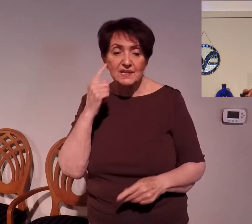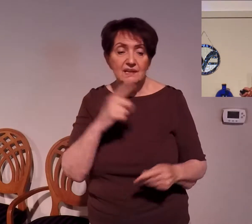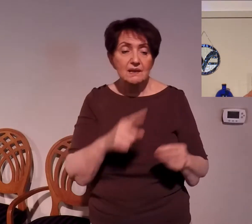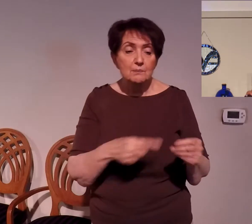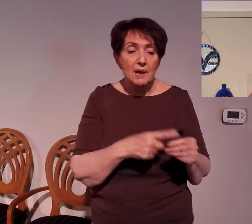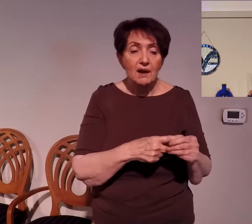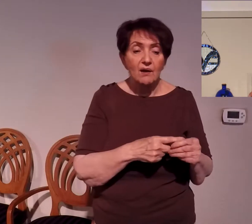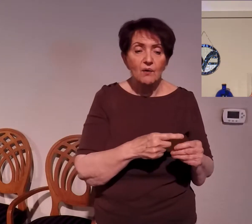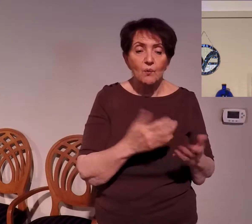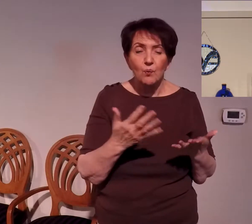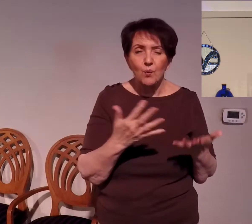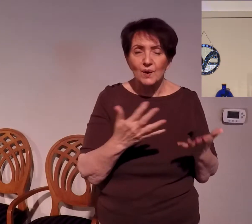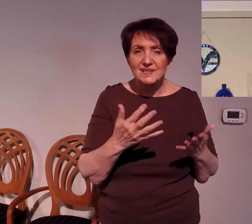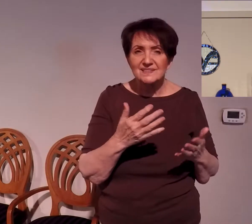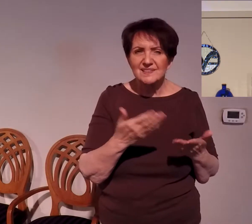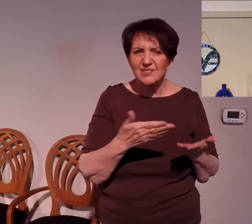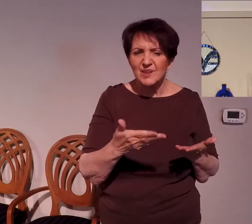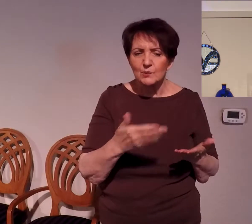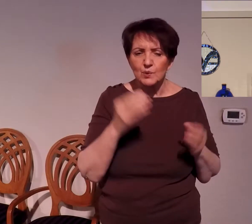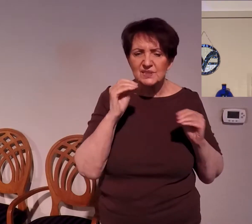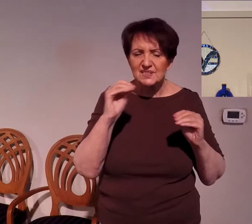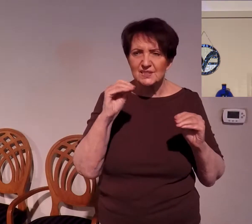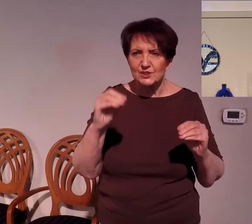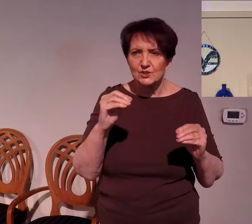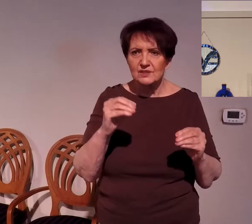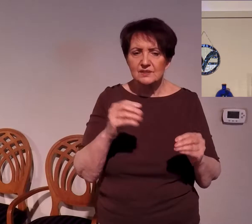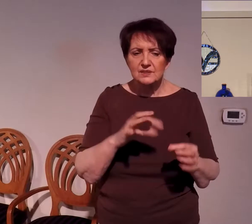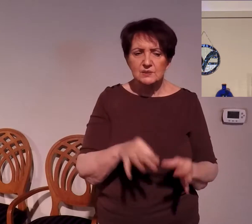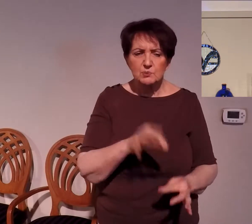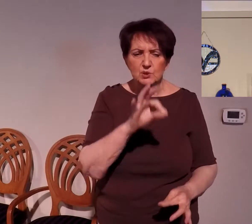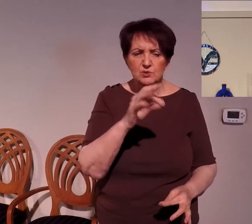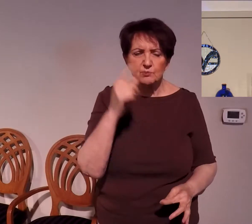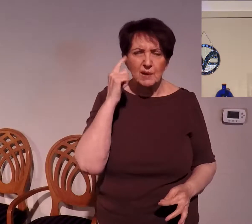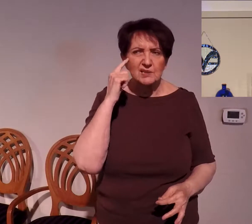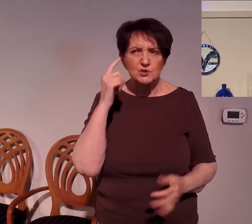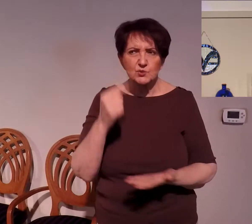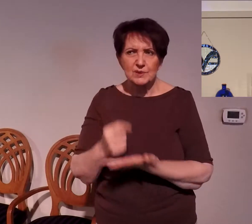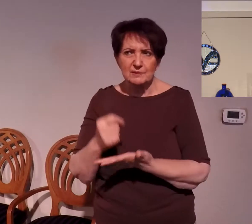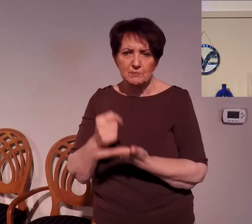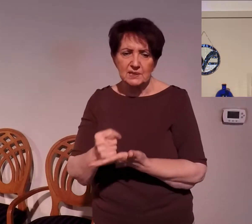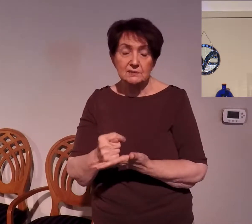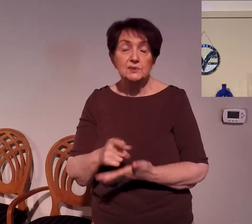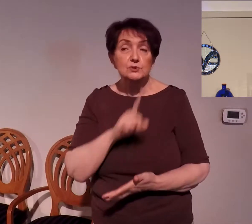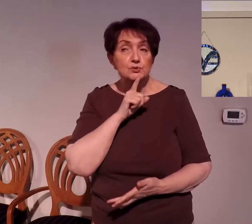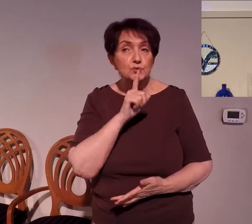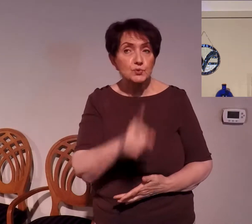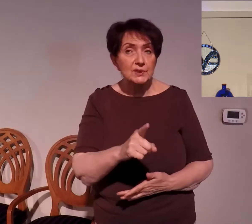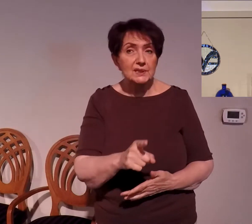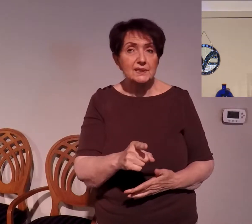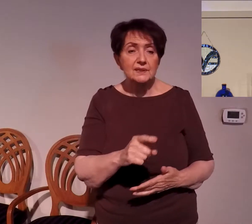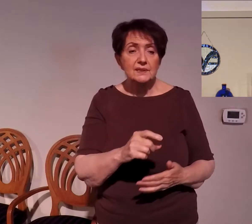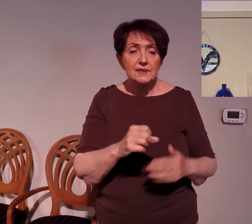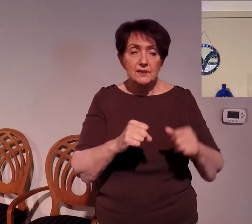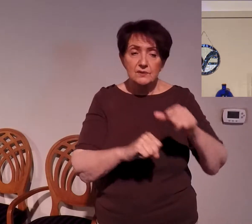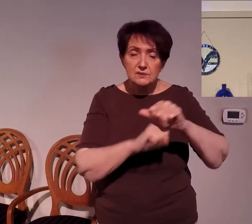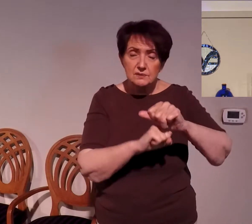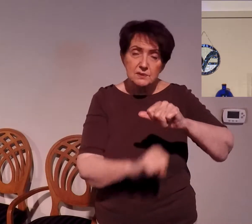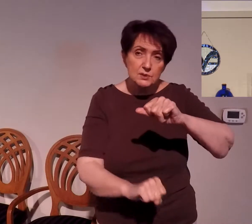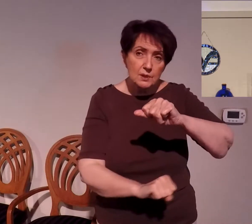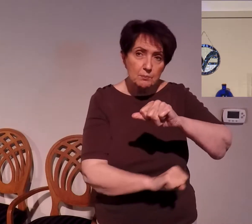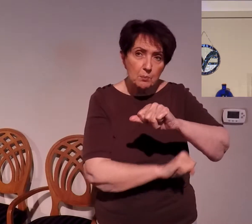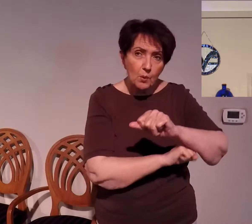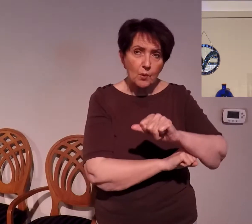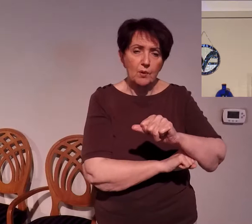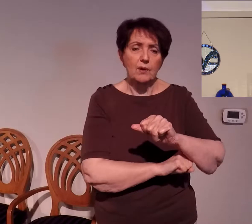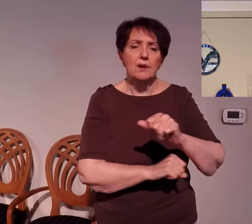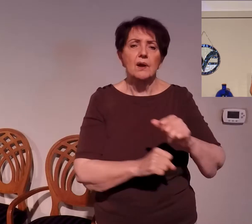is this thing that we teach called the spiritual mind treatment? It is truly the cornerstone of the practices that we